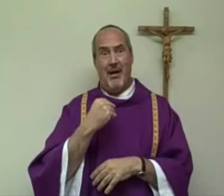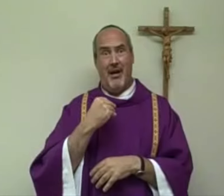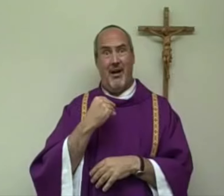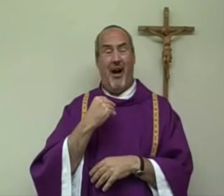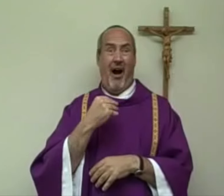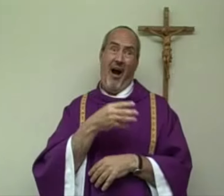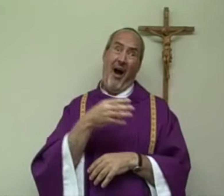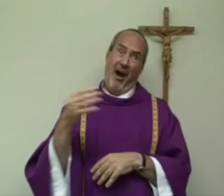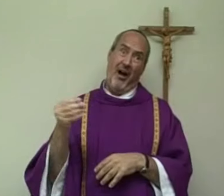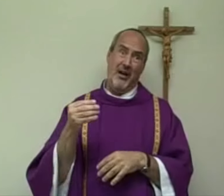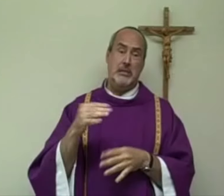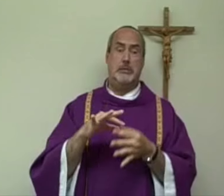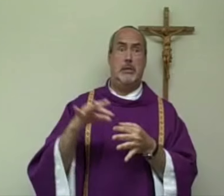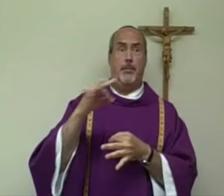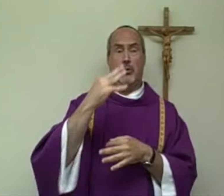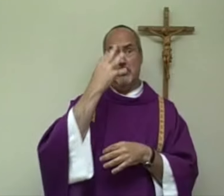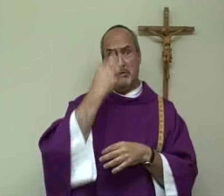their spirit is asleep.